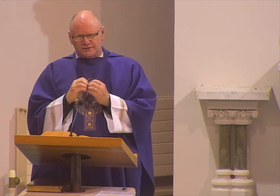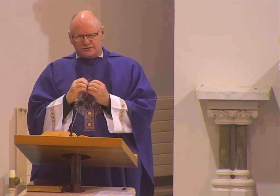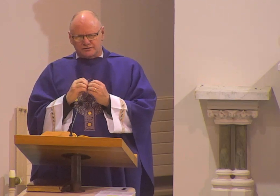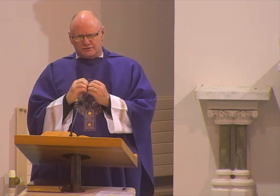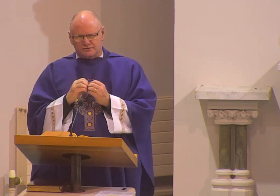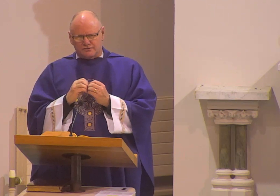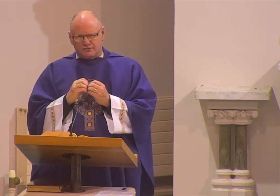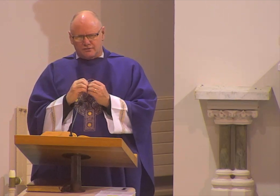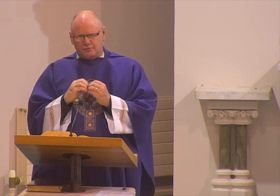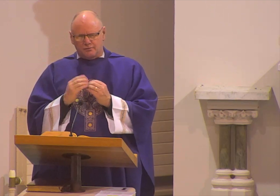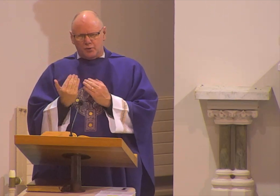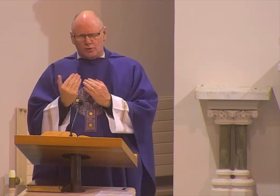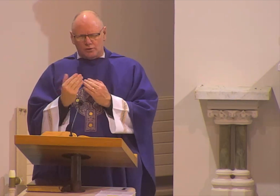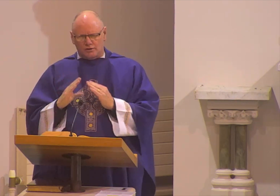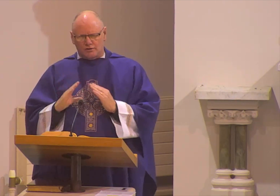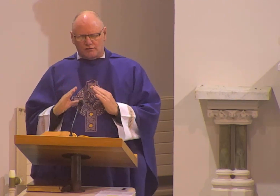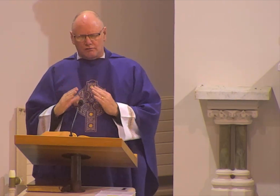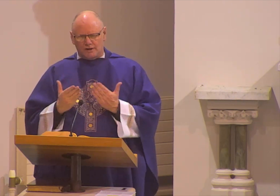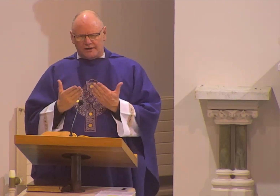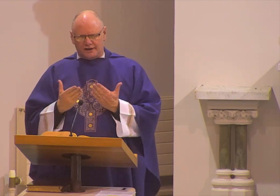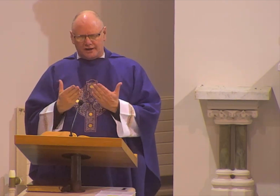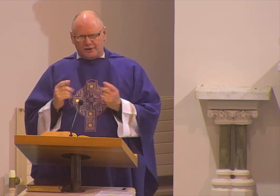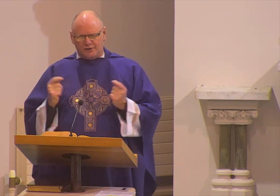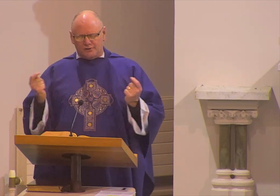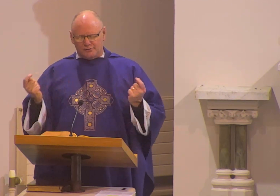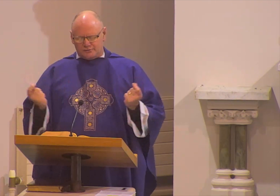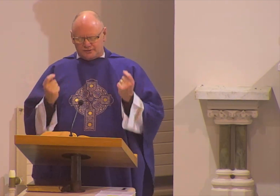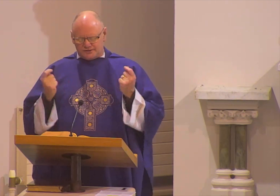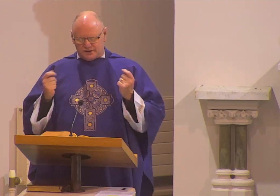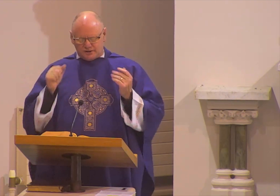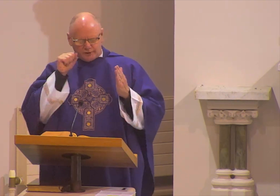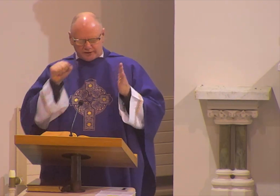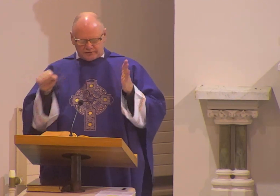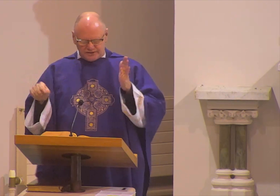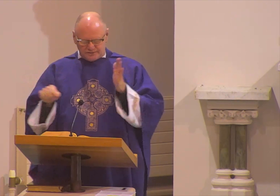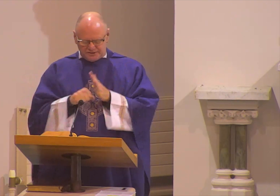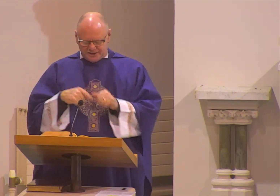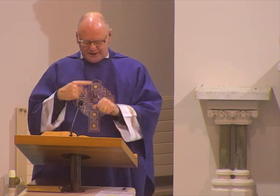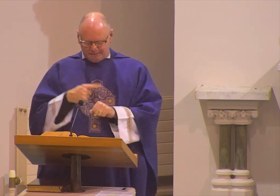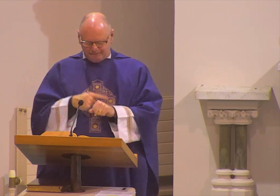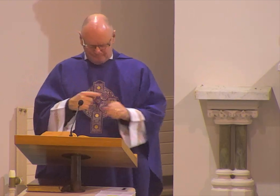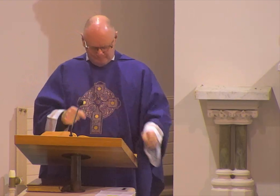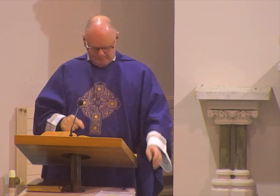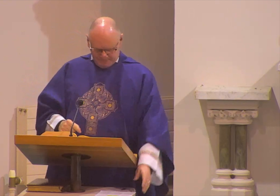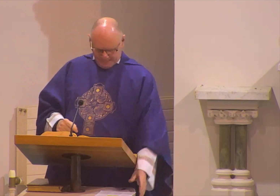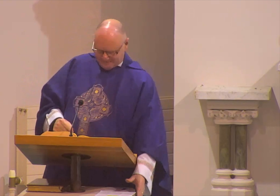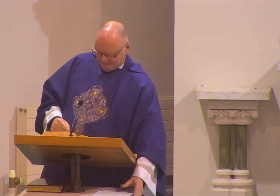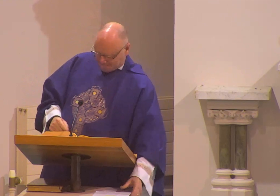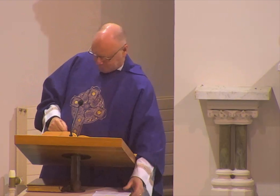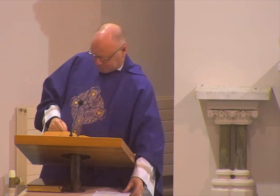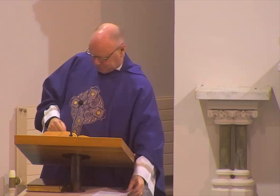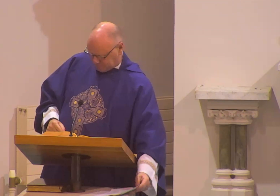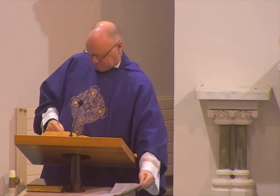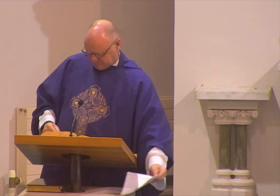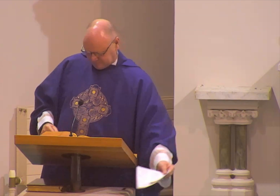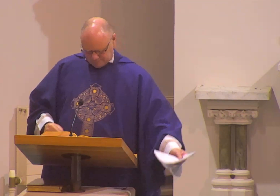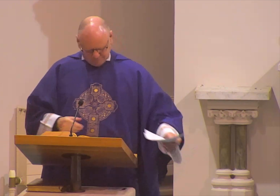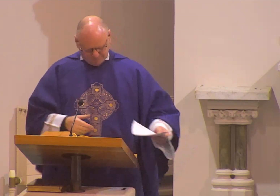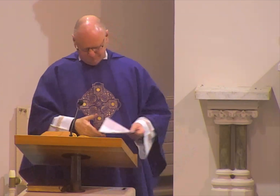us more ready to celebrate Christmas time.